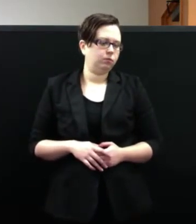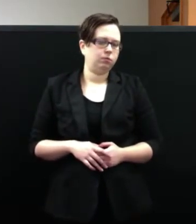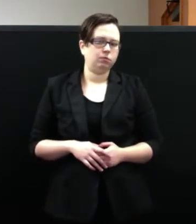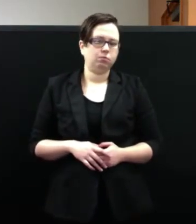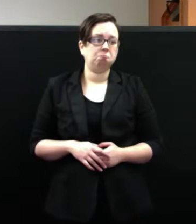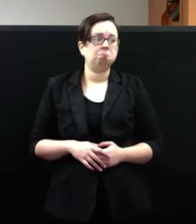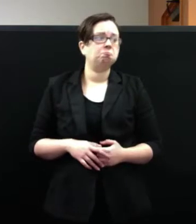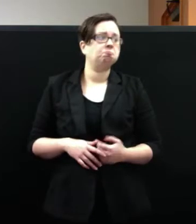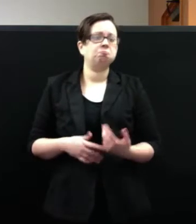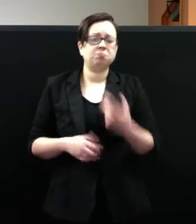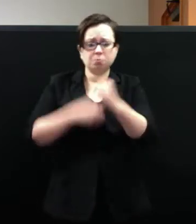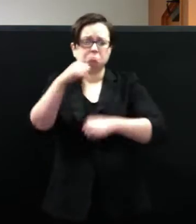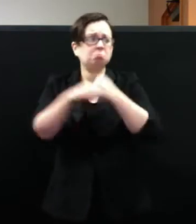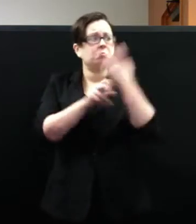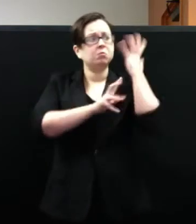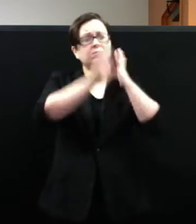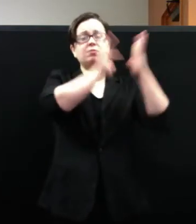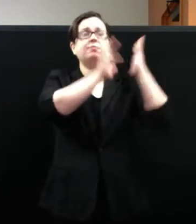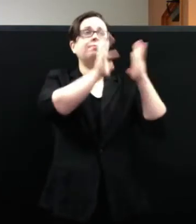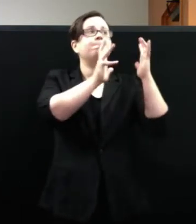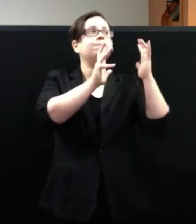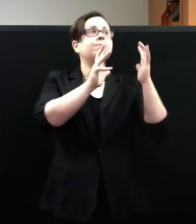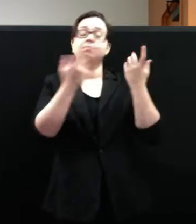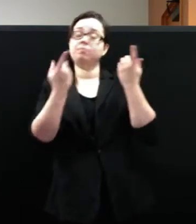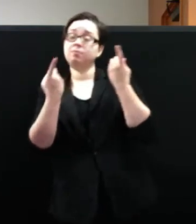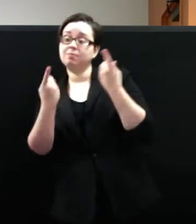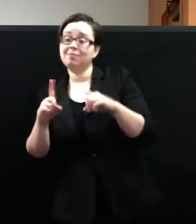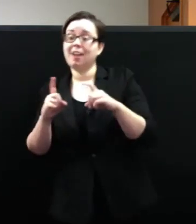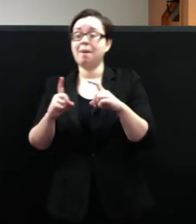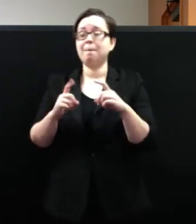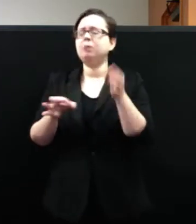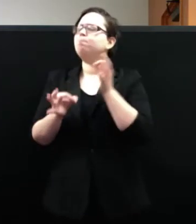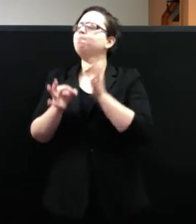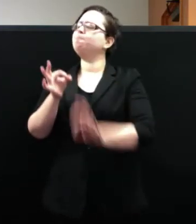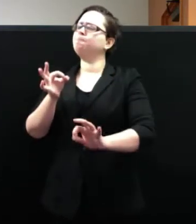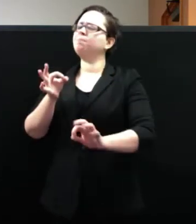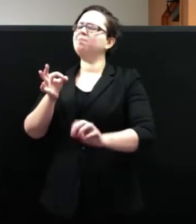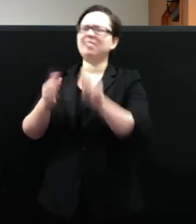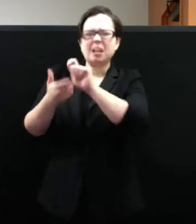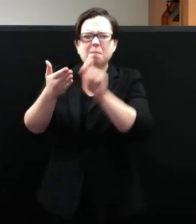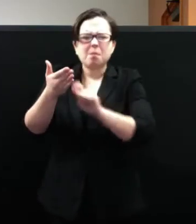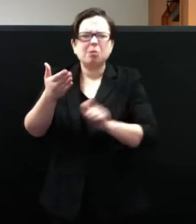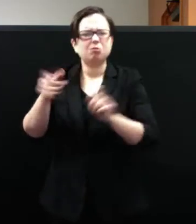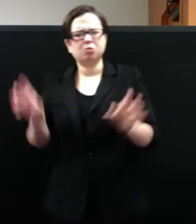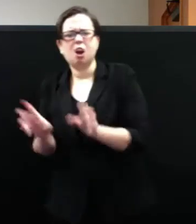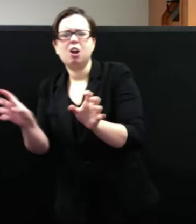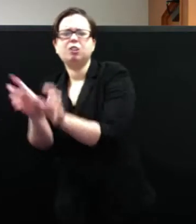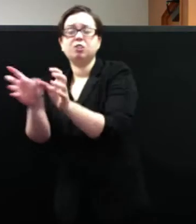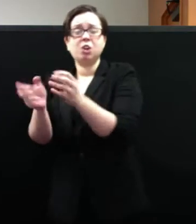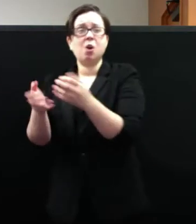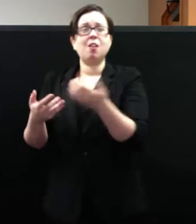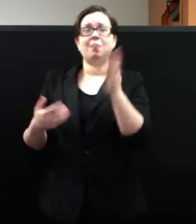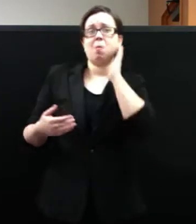Some years ago, I stumbled across a simple design exercise that helps people understand and solve complex